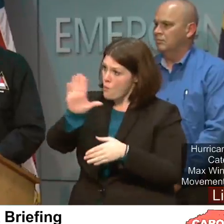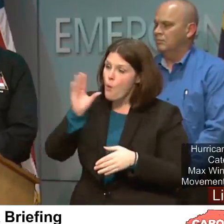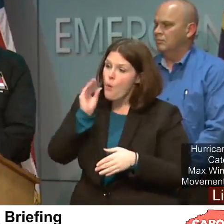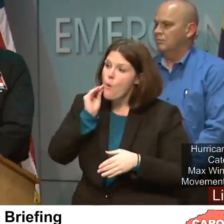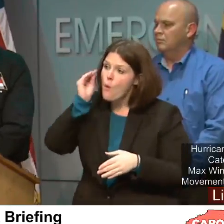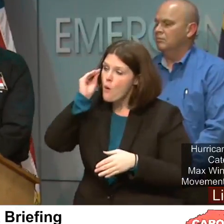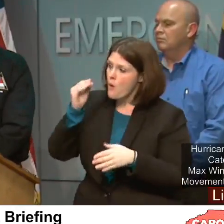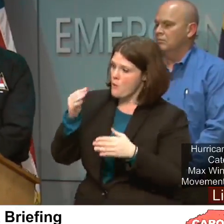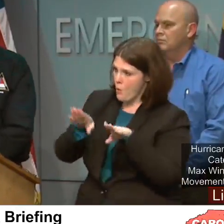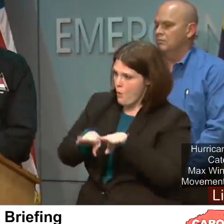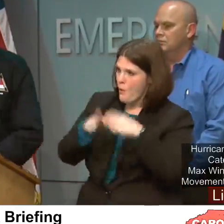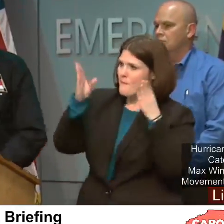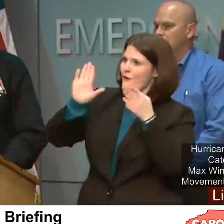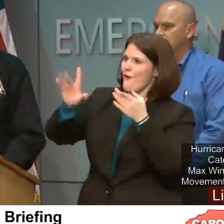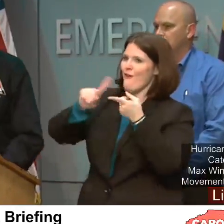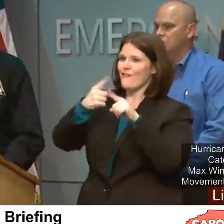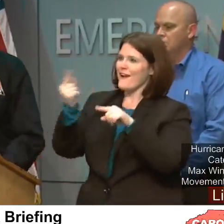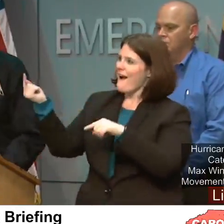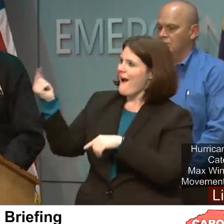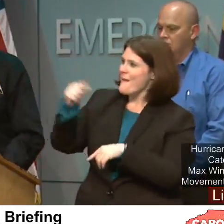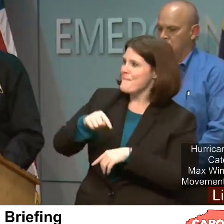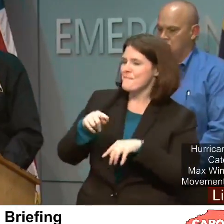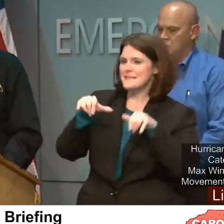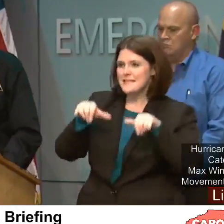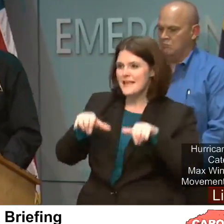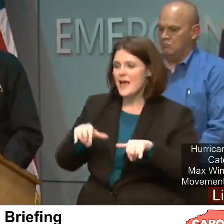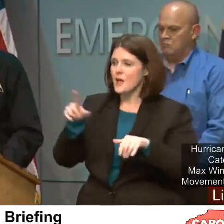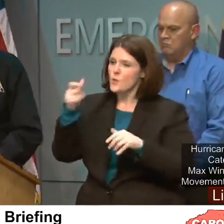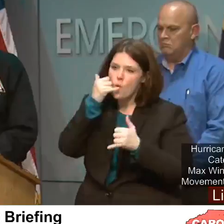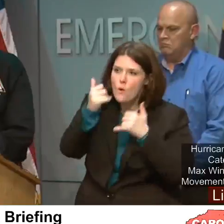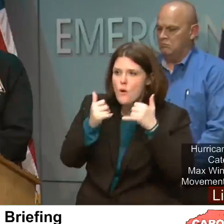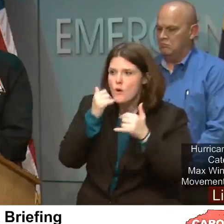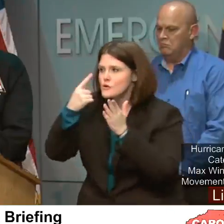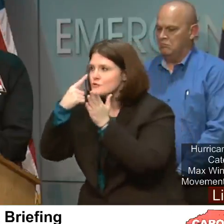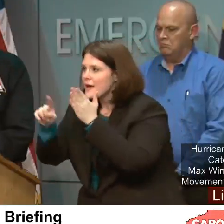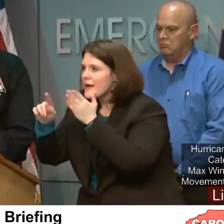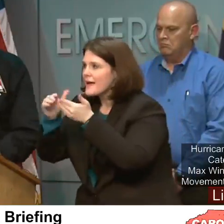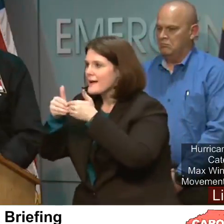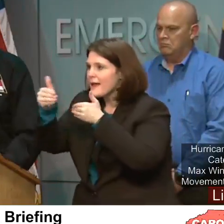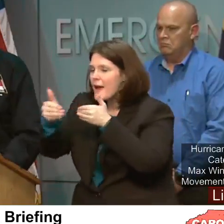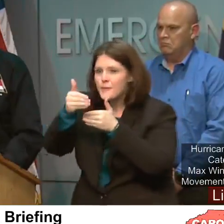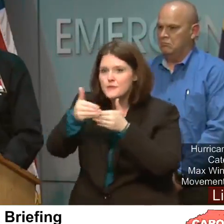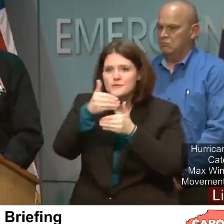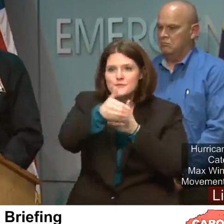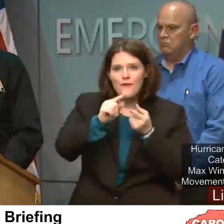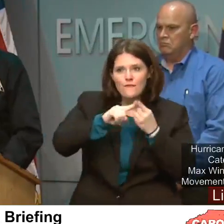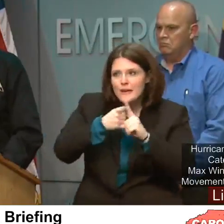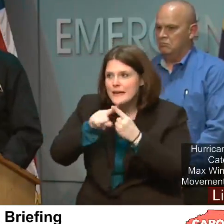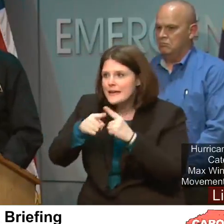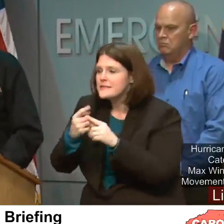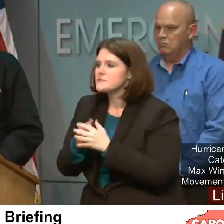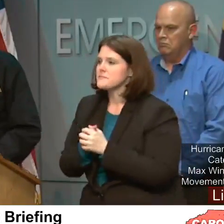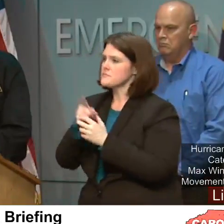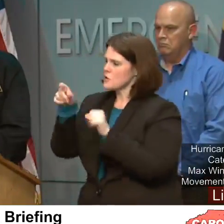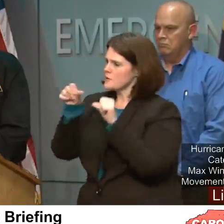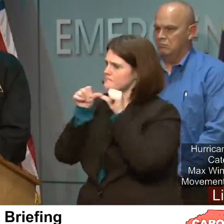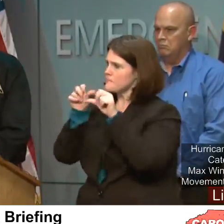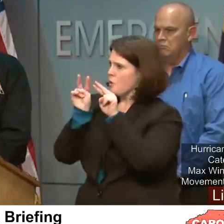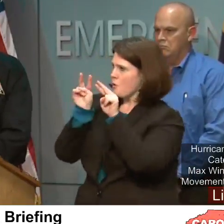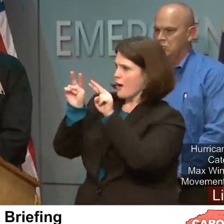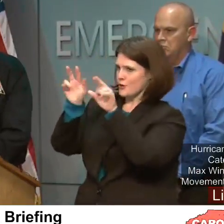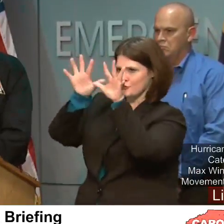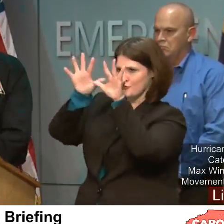the coast and for checking on neighbors down the street. Continue to watch forecasts